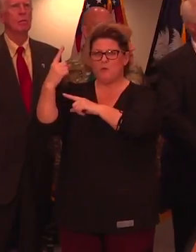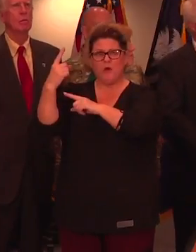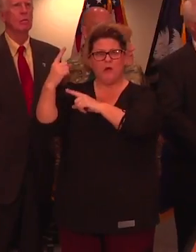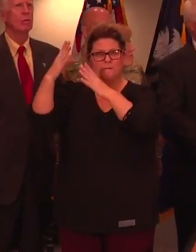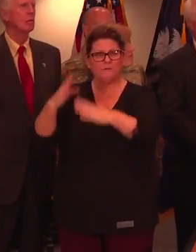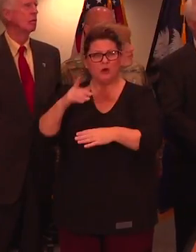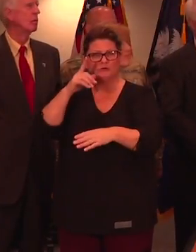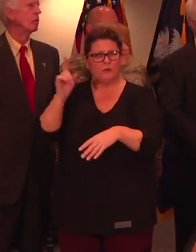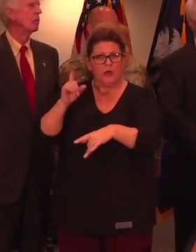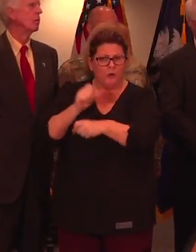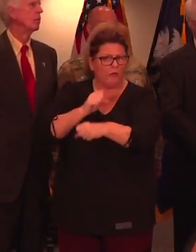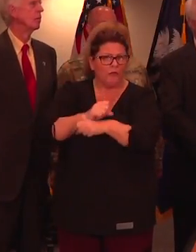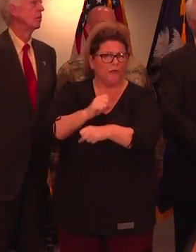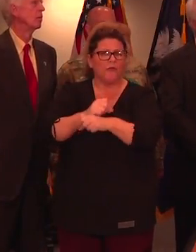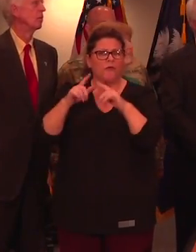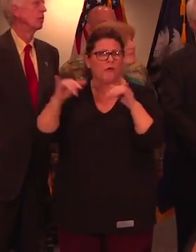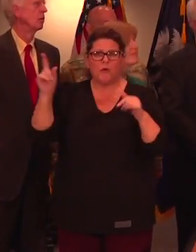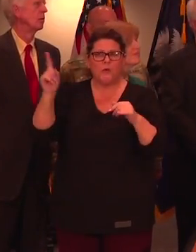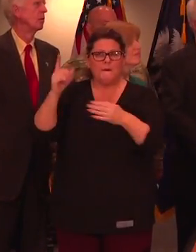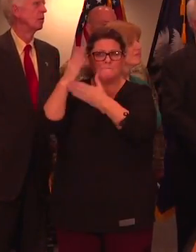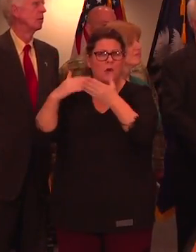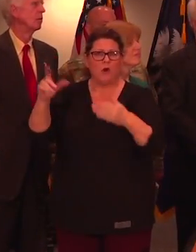that person was employed or what sector?